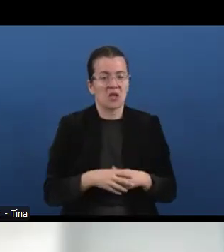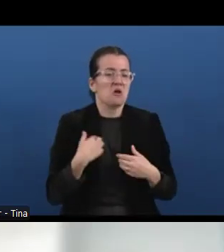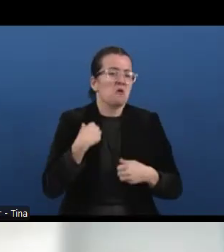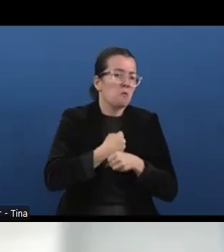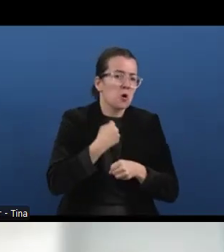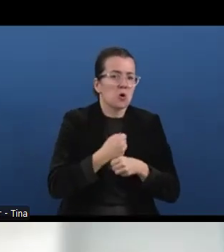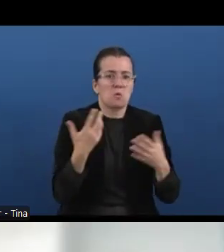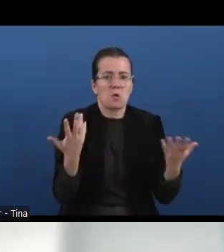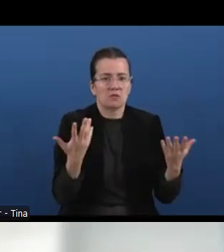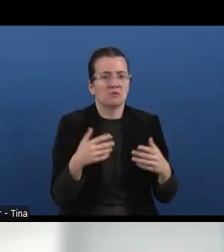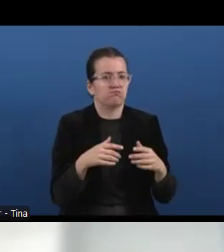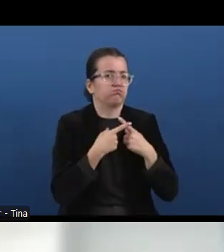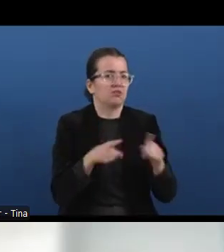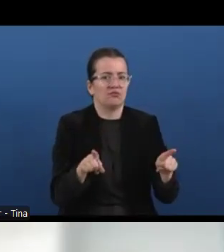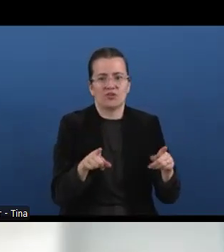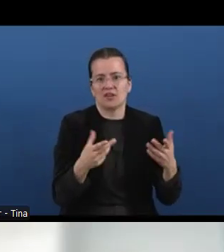hospitalization,